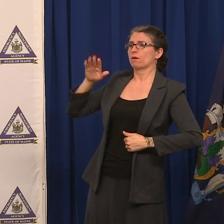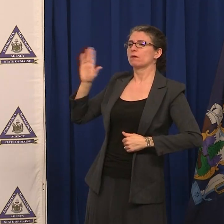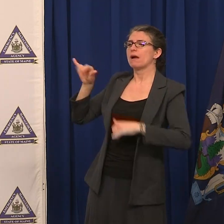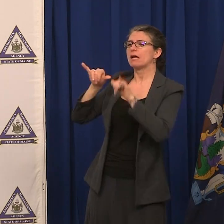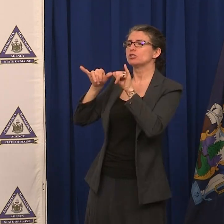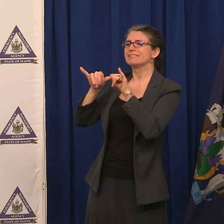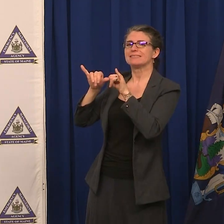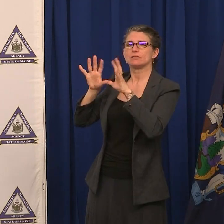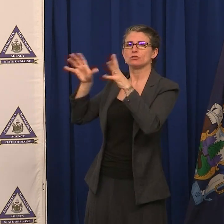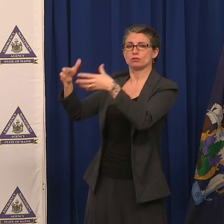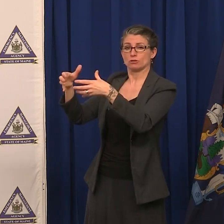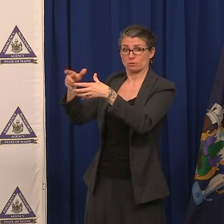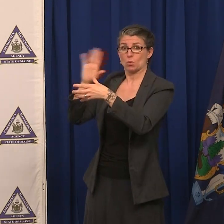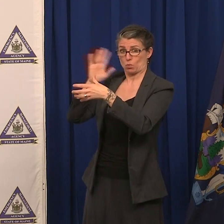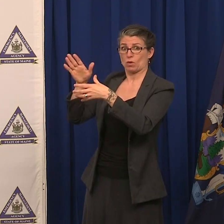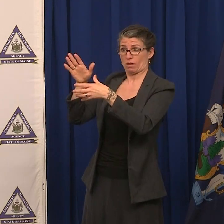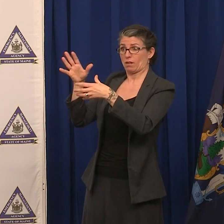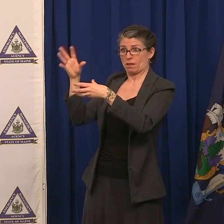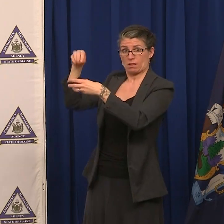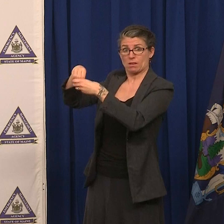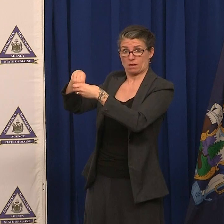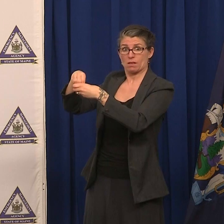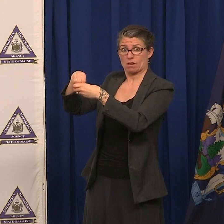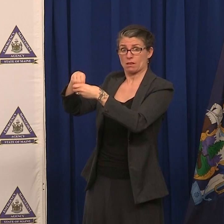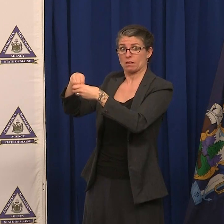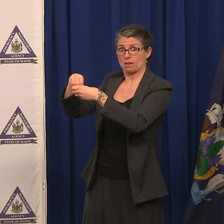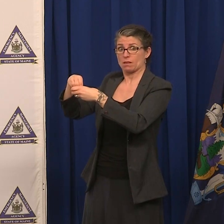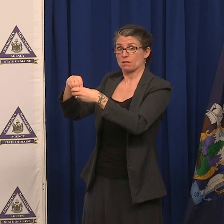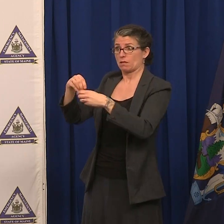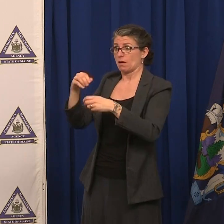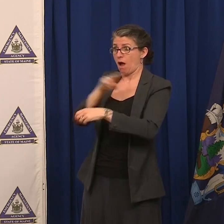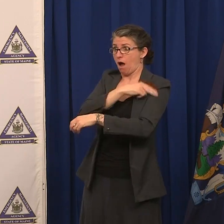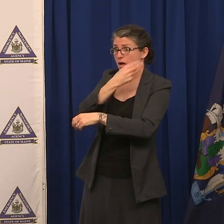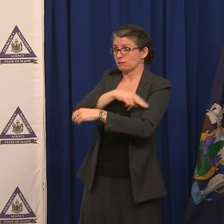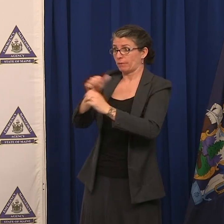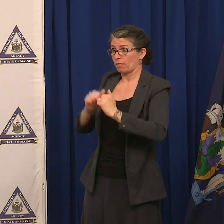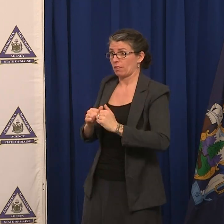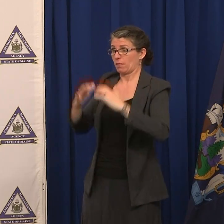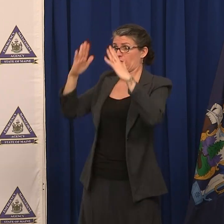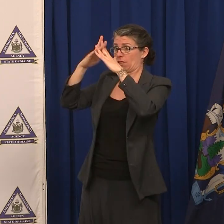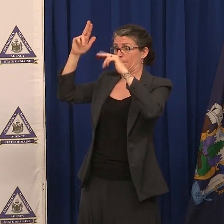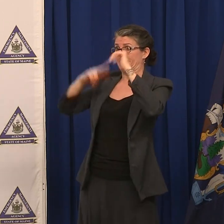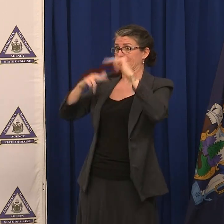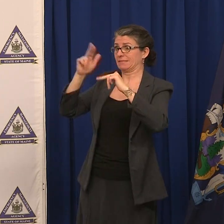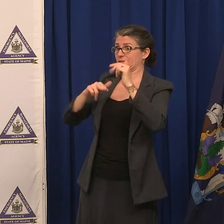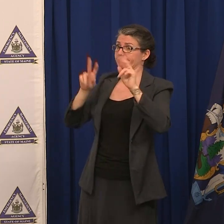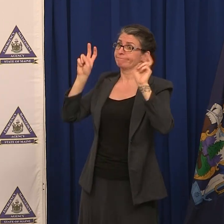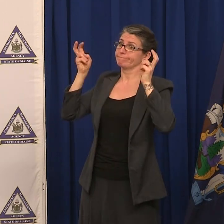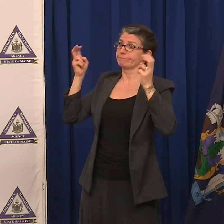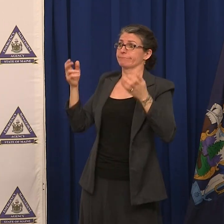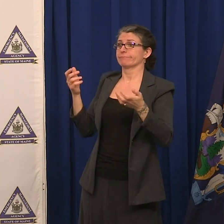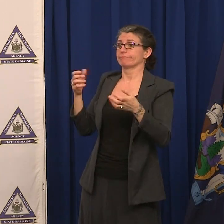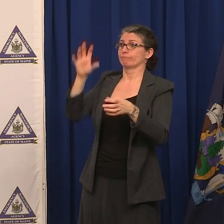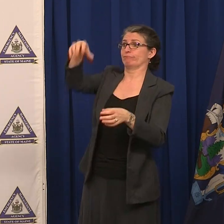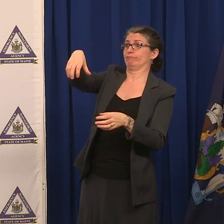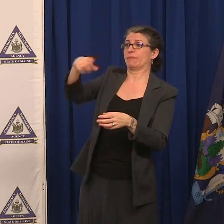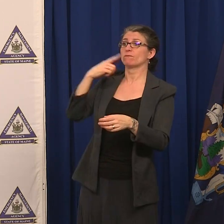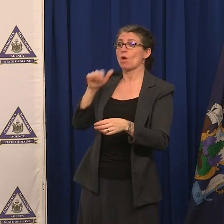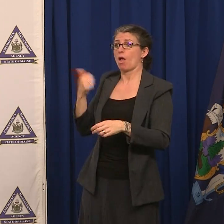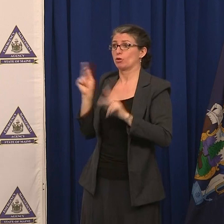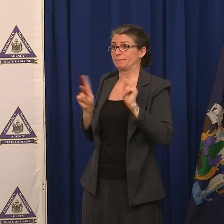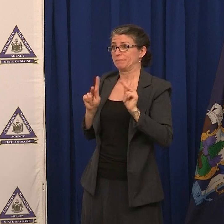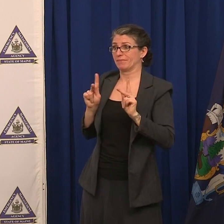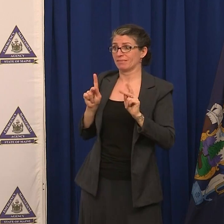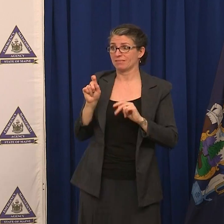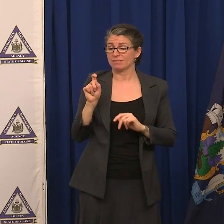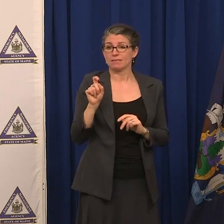been decided upon. What I can tell you is that the Army Corps, in concert with their colleagues at FEMA and MEMA here, have been working